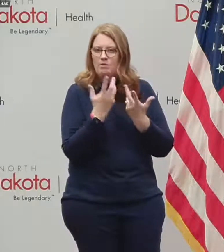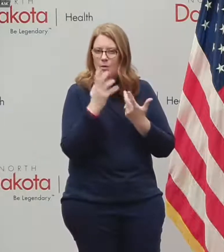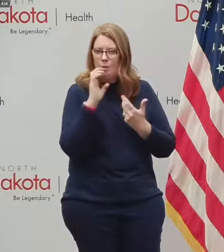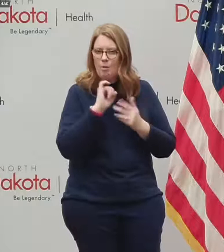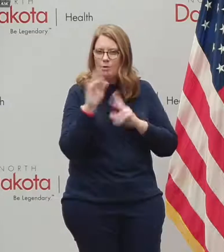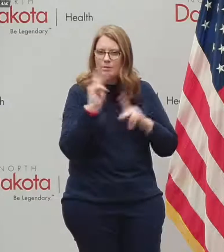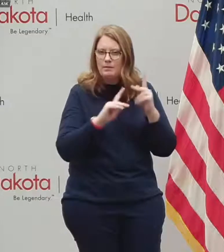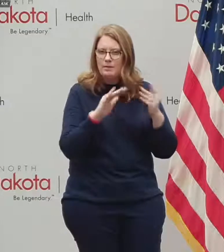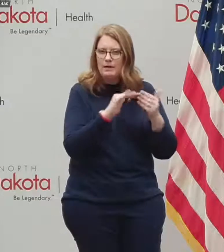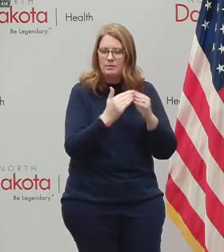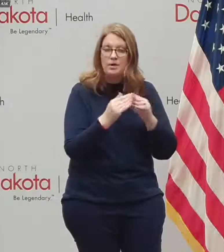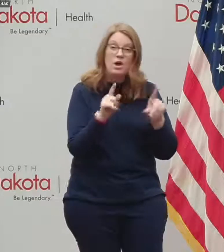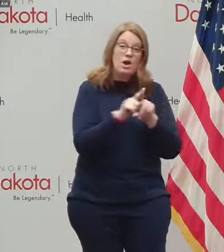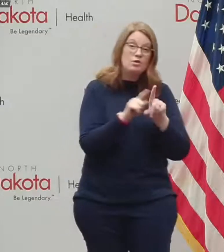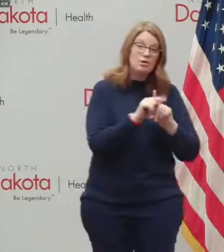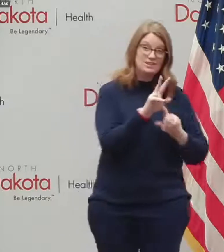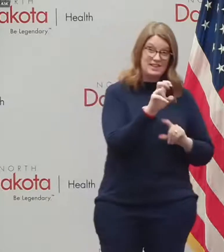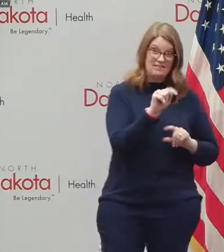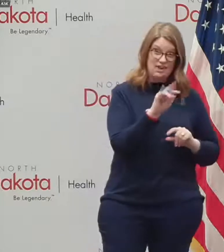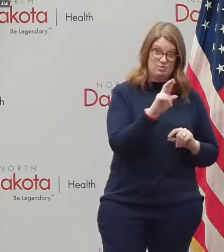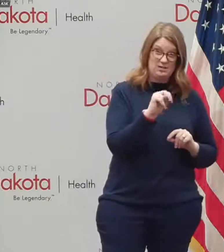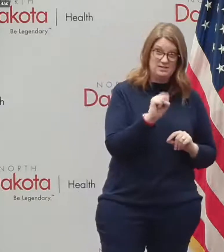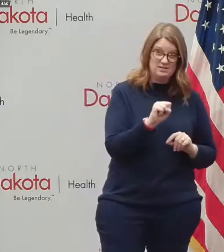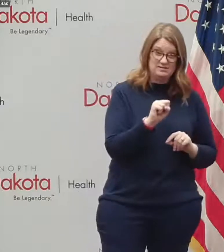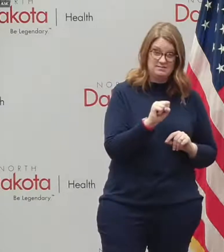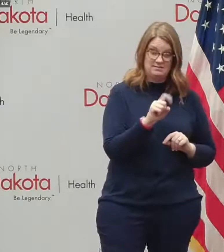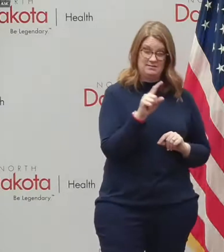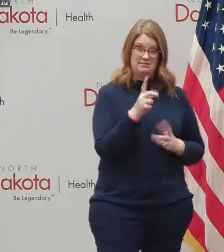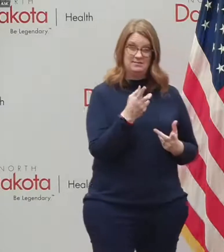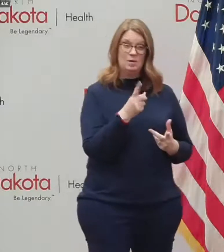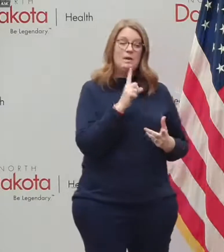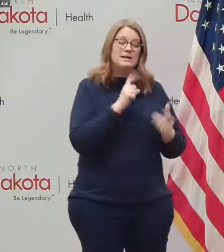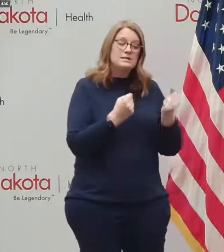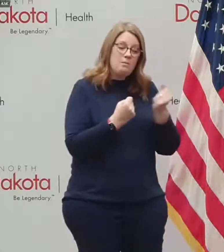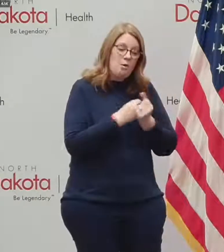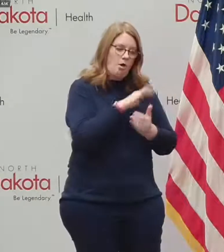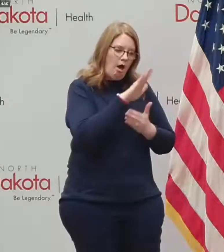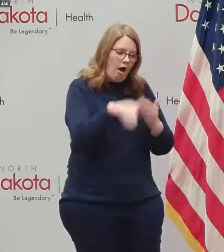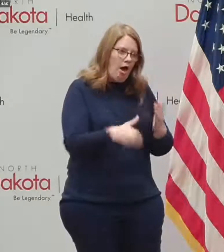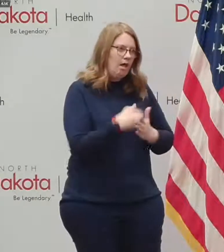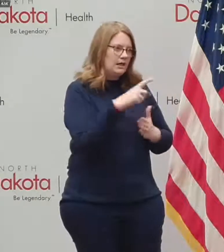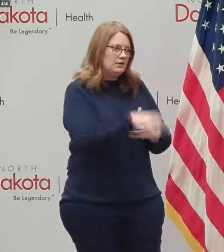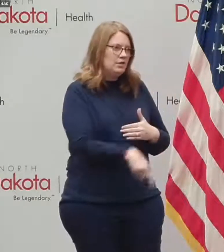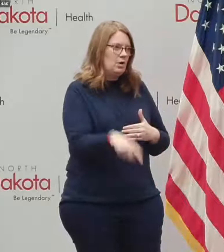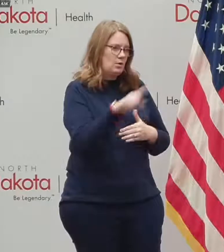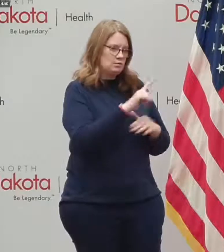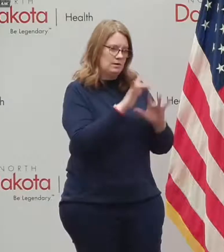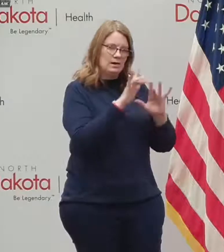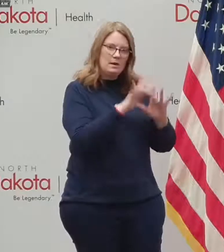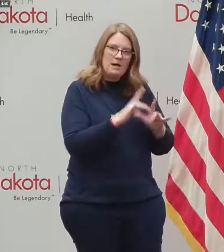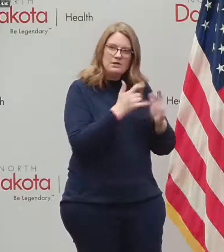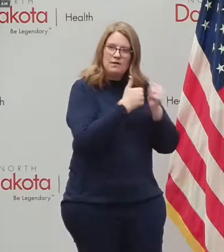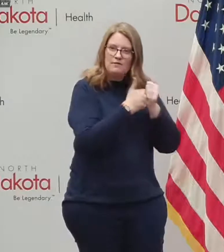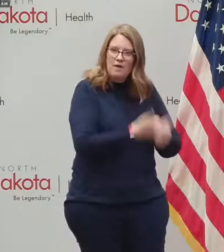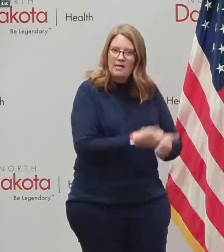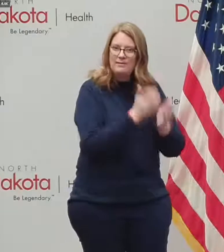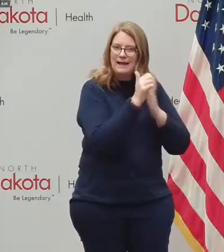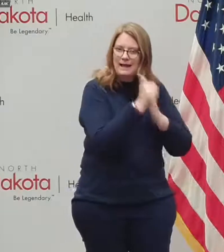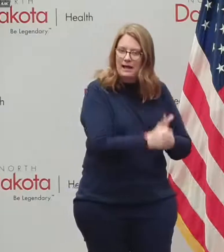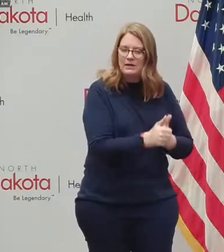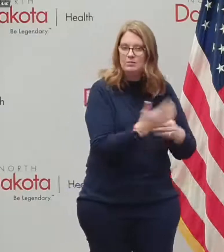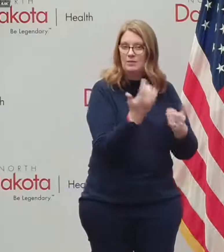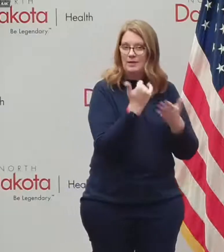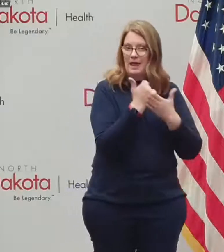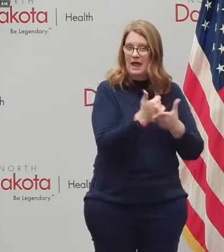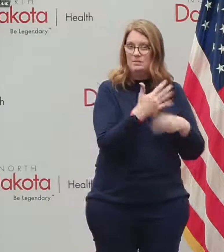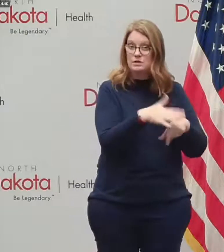our veterans, those that fought for us, that we can support all of those with compassion by following the guidelines that will help slow the